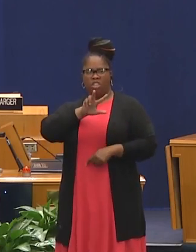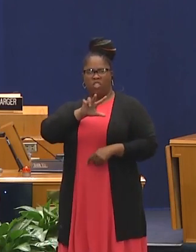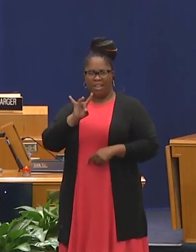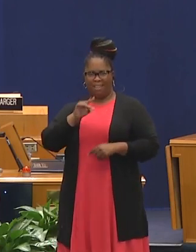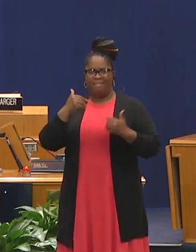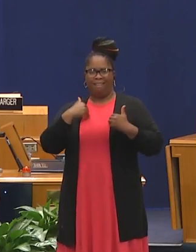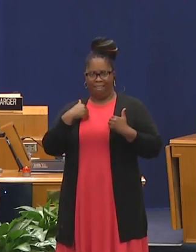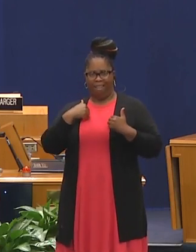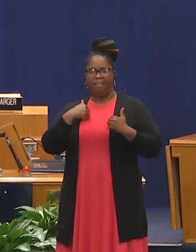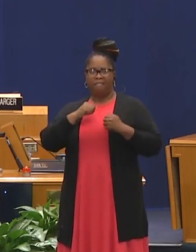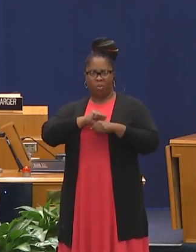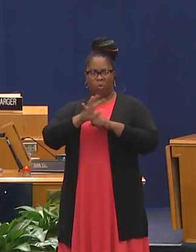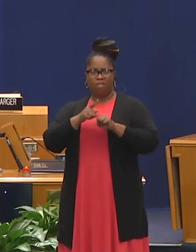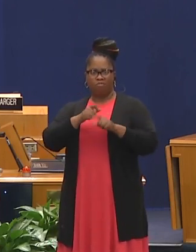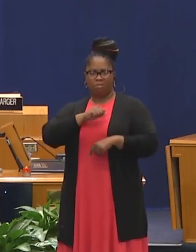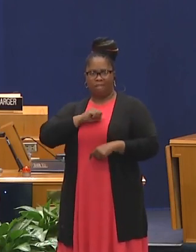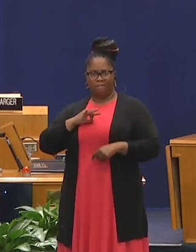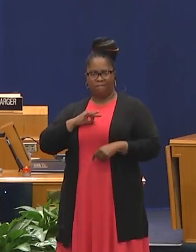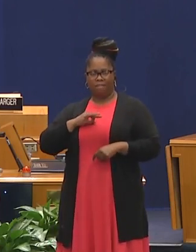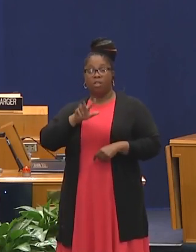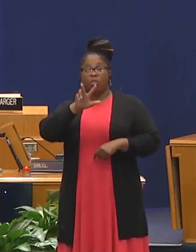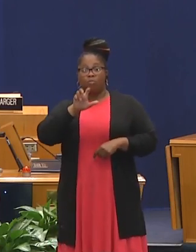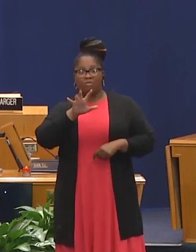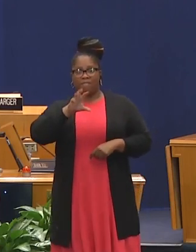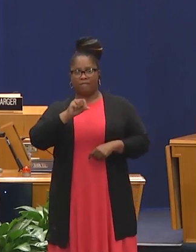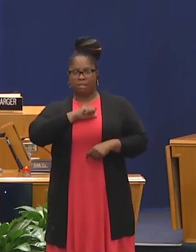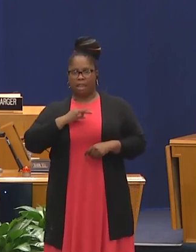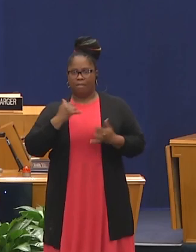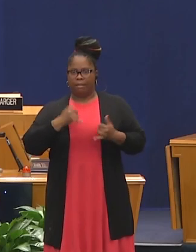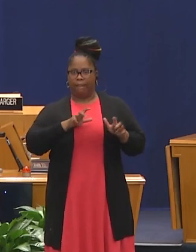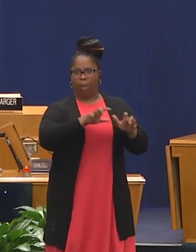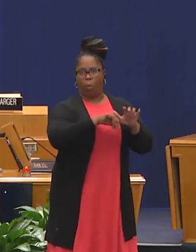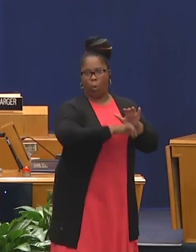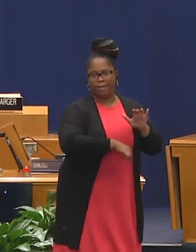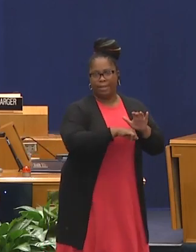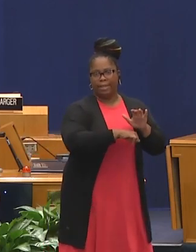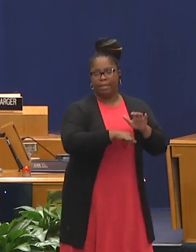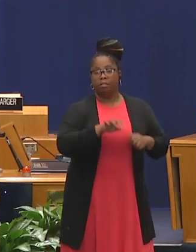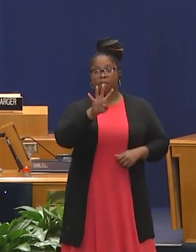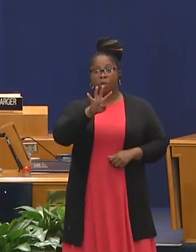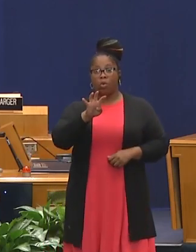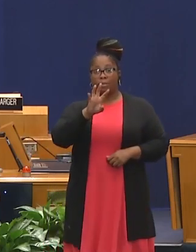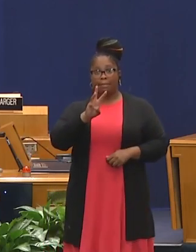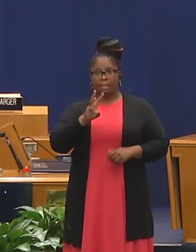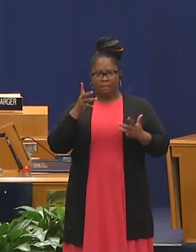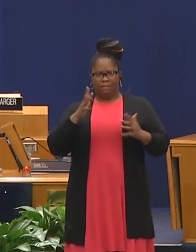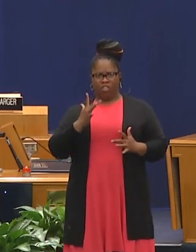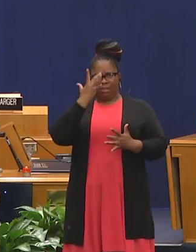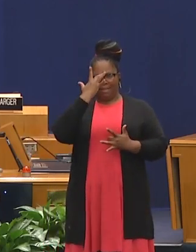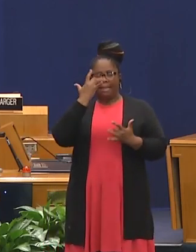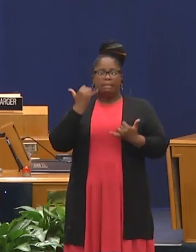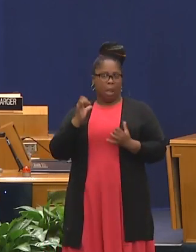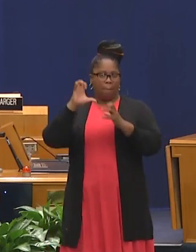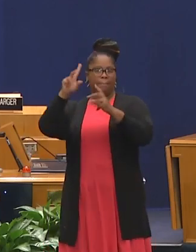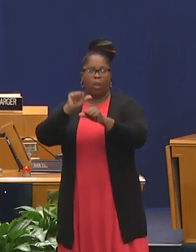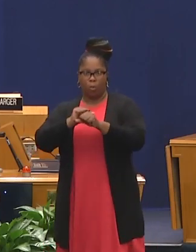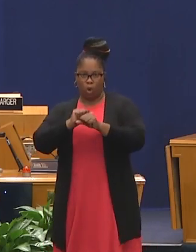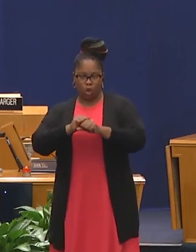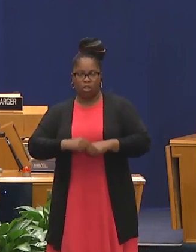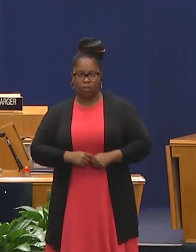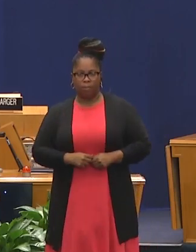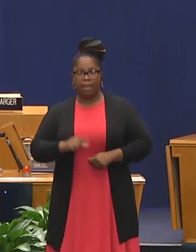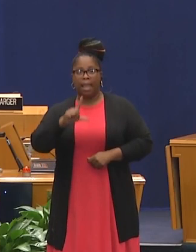There are 350 staff that are currently quarantined, and 406 staff have returned to work. The LA